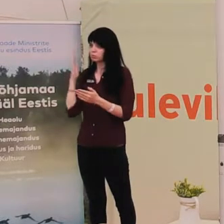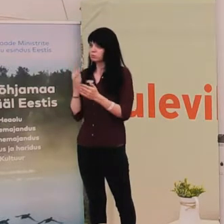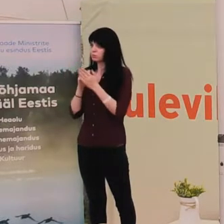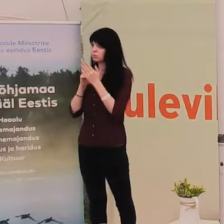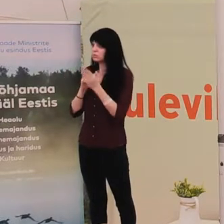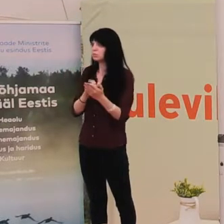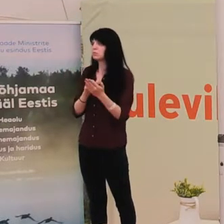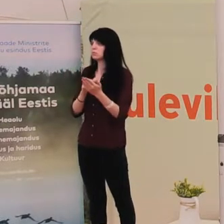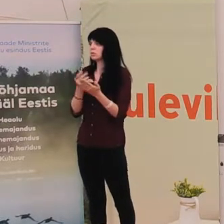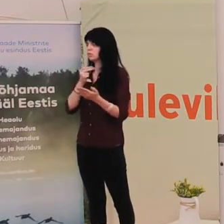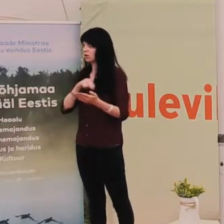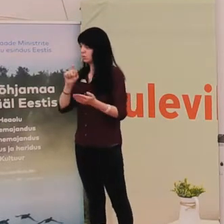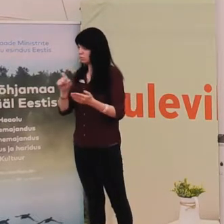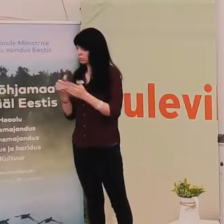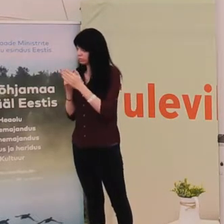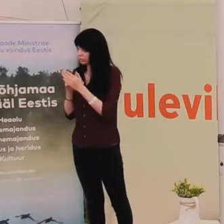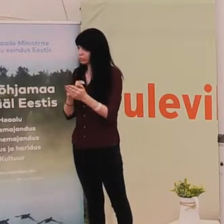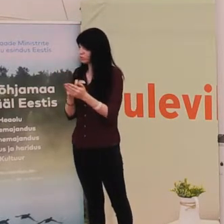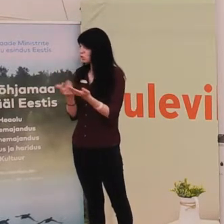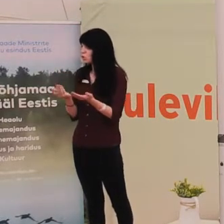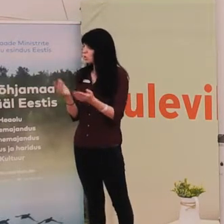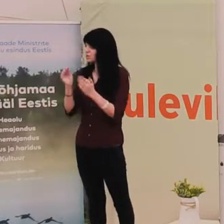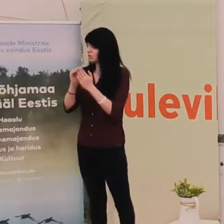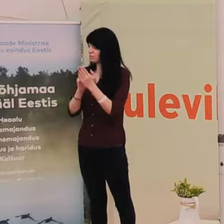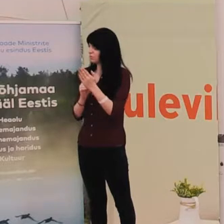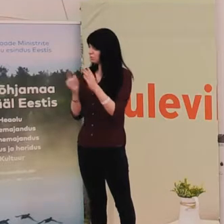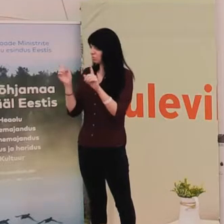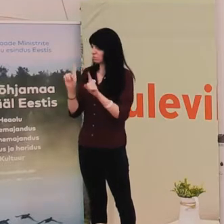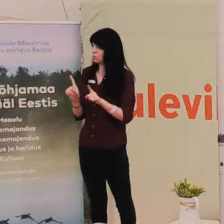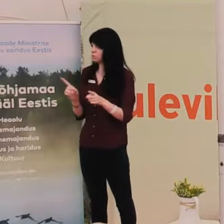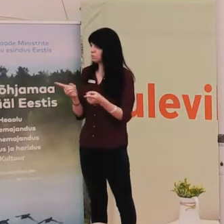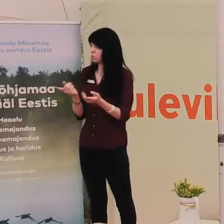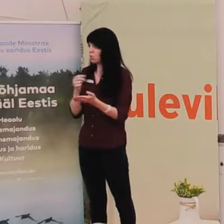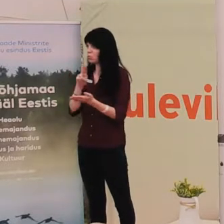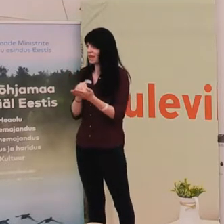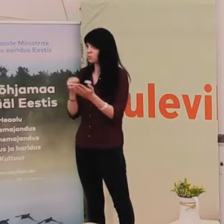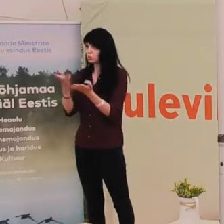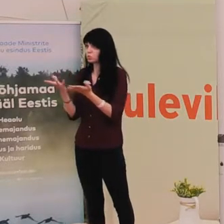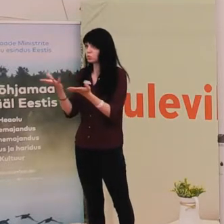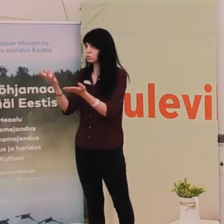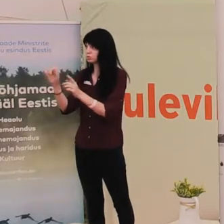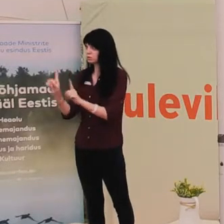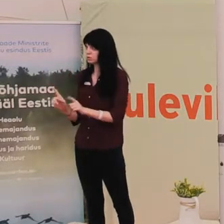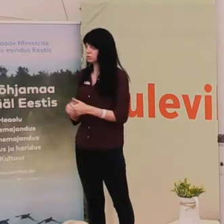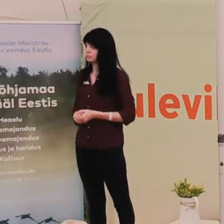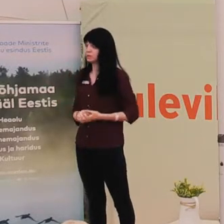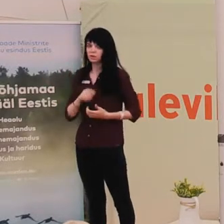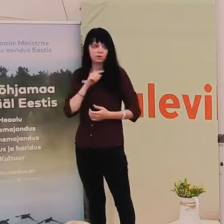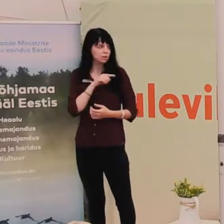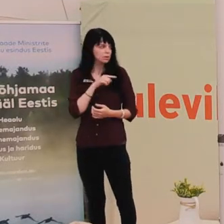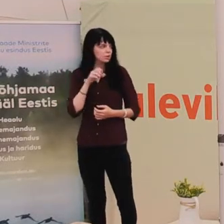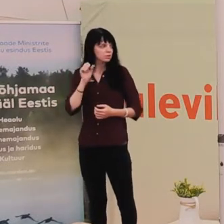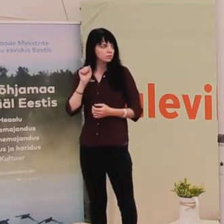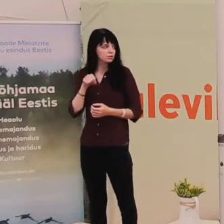consumption-wise? What are the numbers or statistics that we are seeing that we should be very, very worried about? Well, you can express it in many